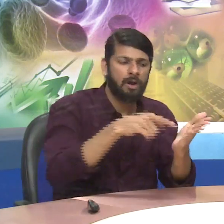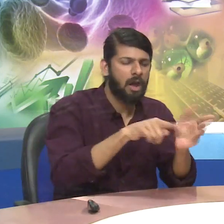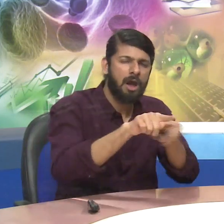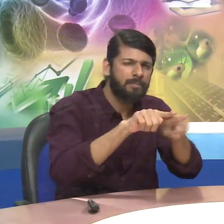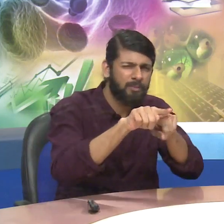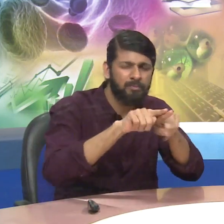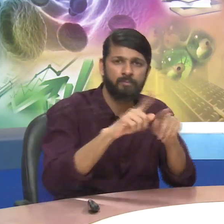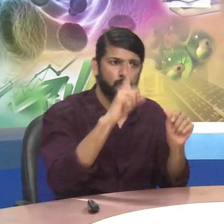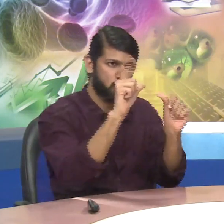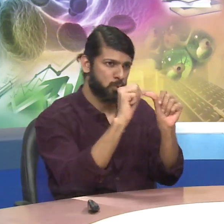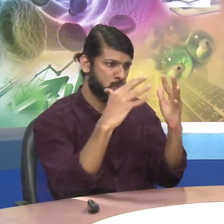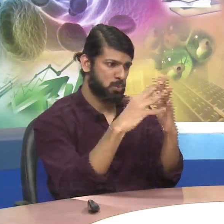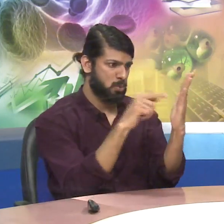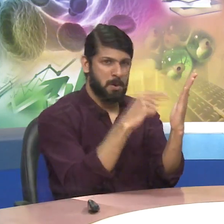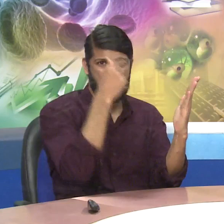on different issues